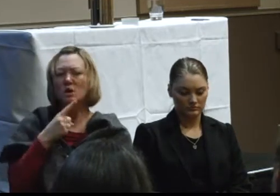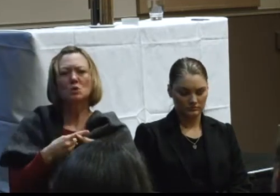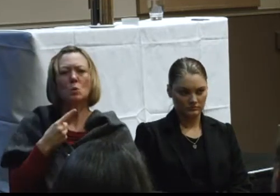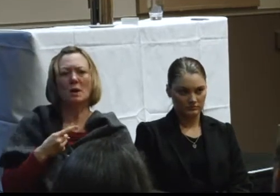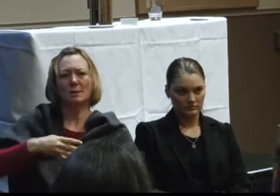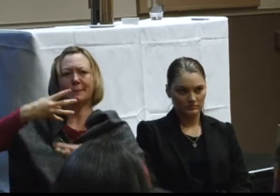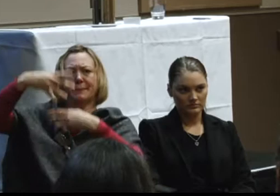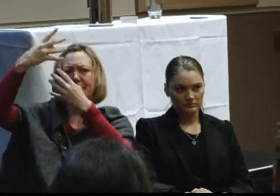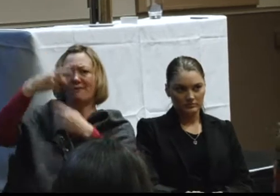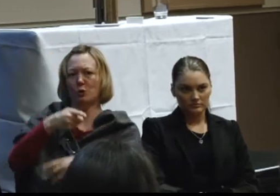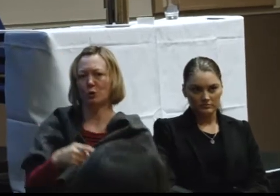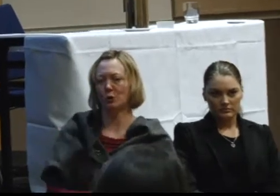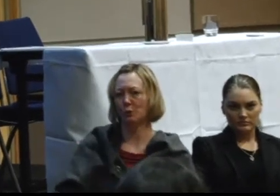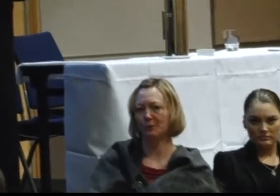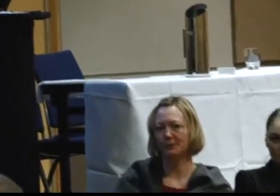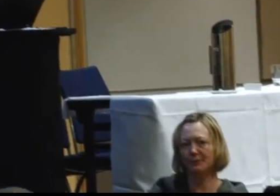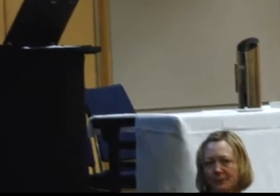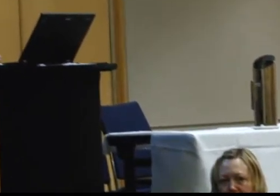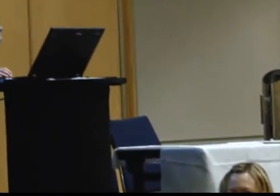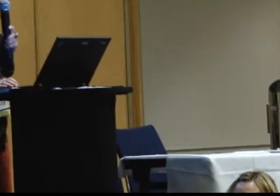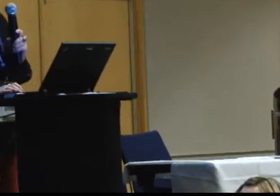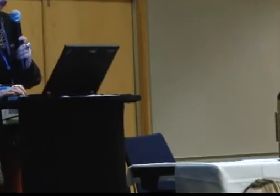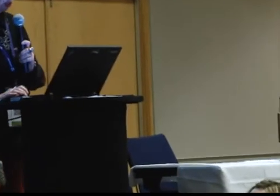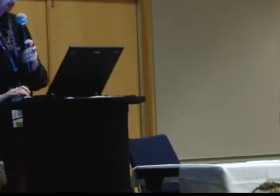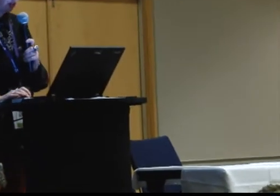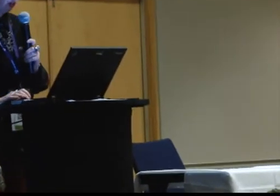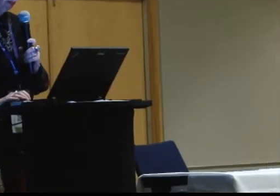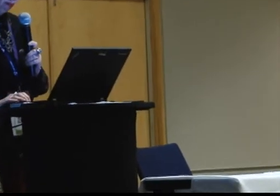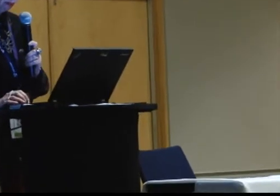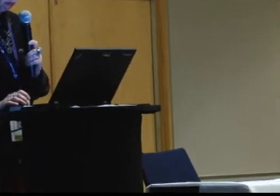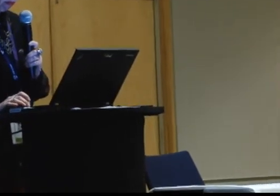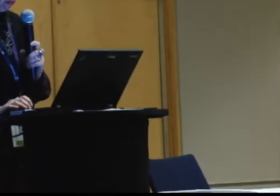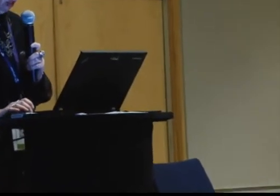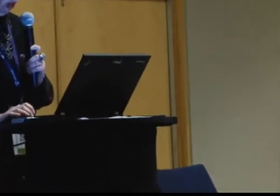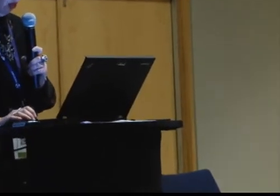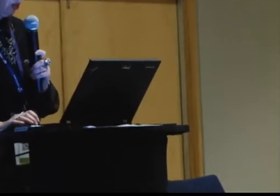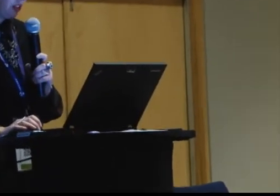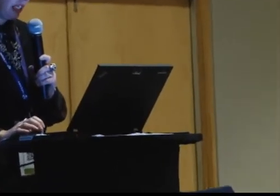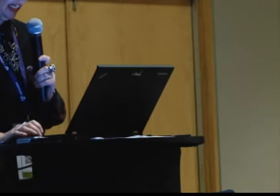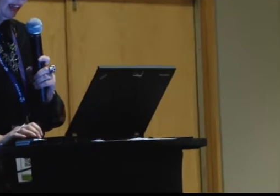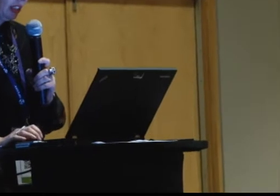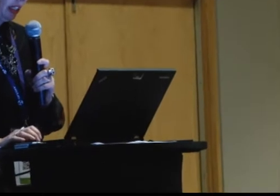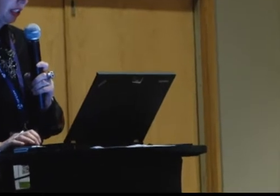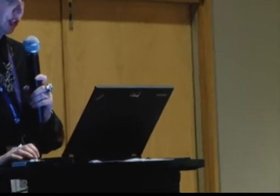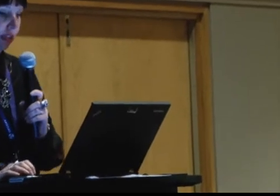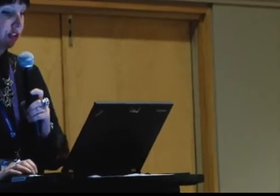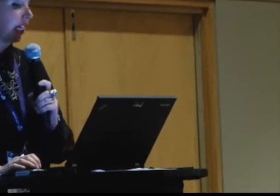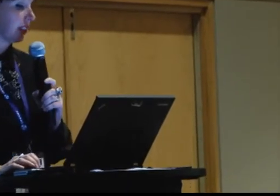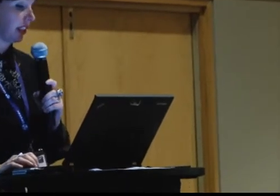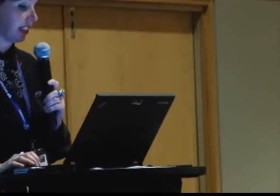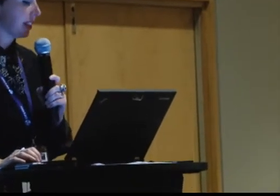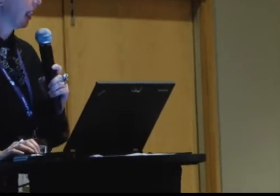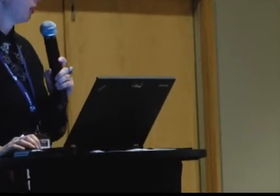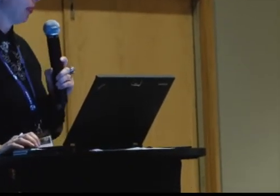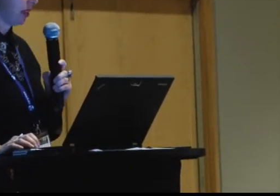scroll you through what's been happening so far on the Google Doc. So what you see here is the initial